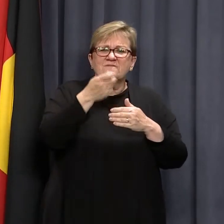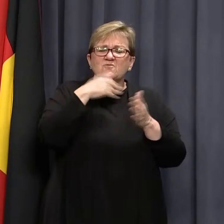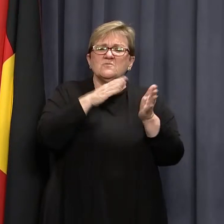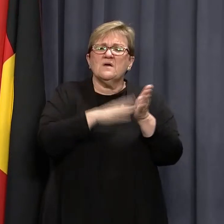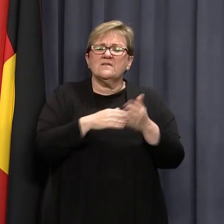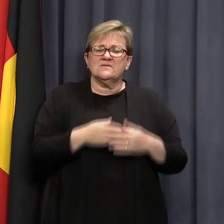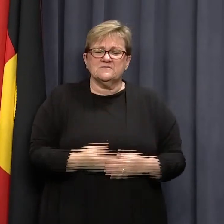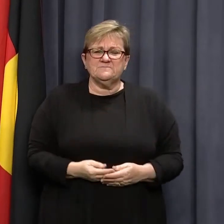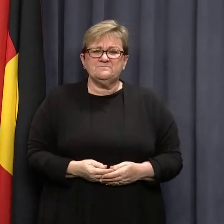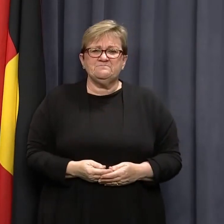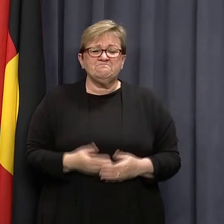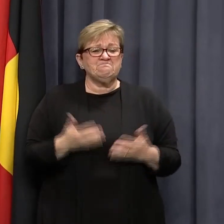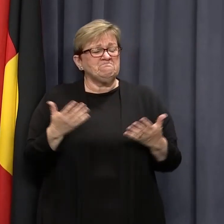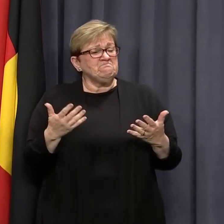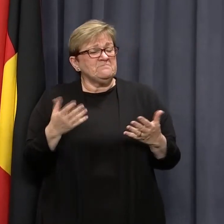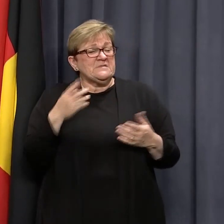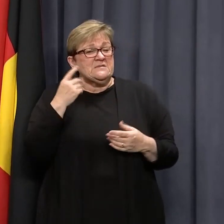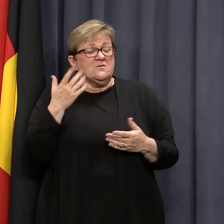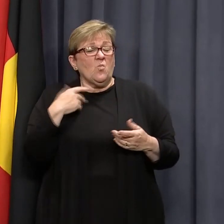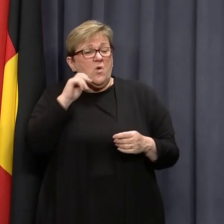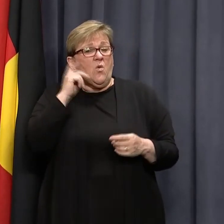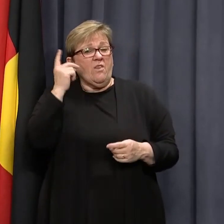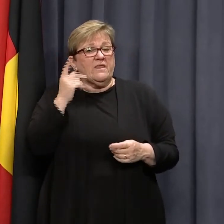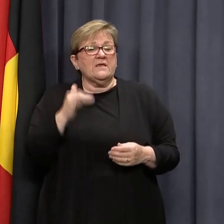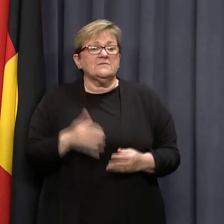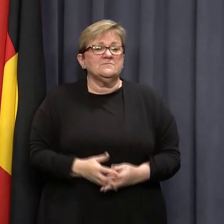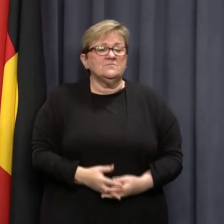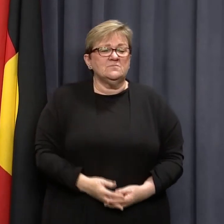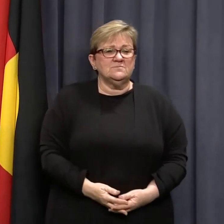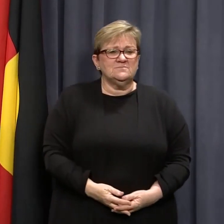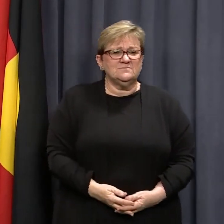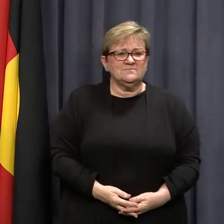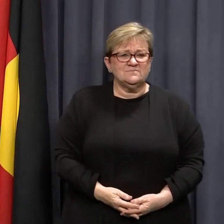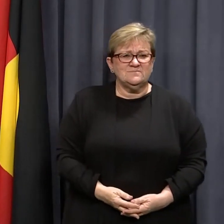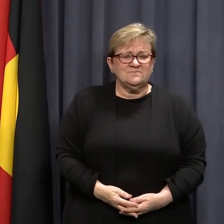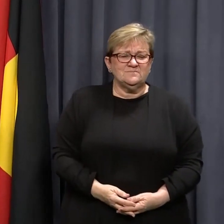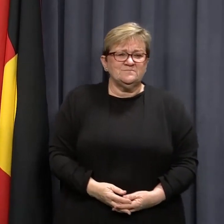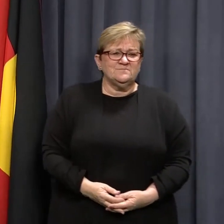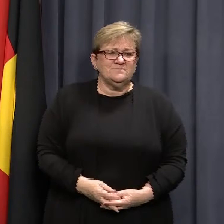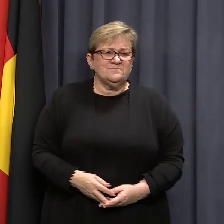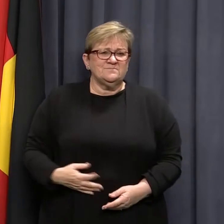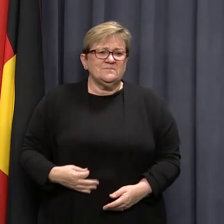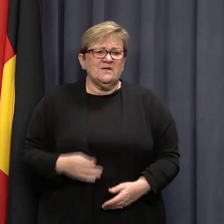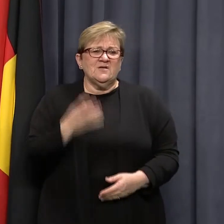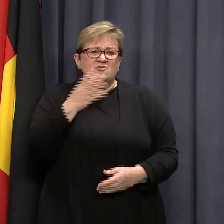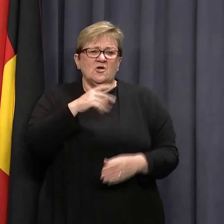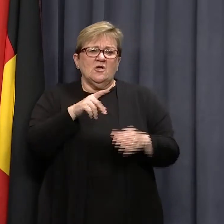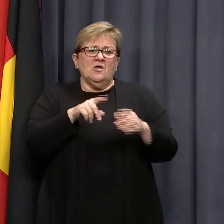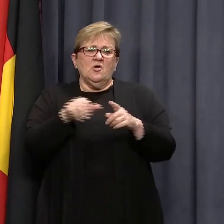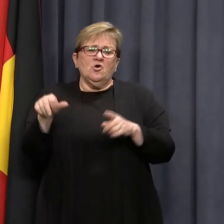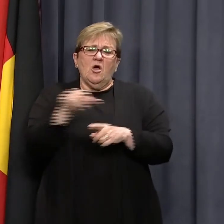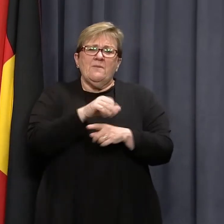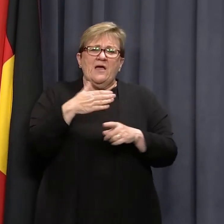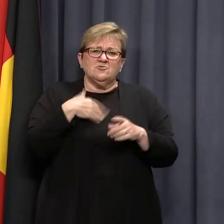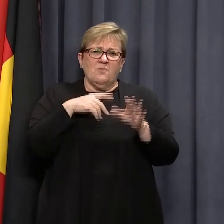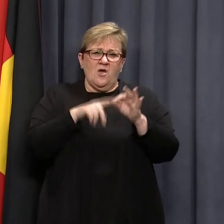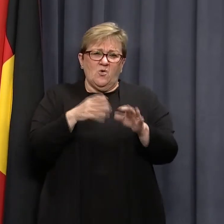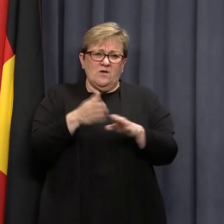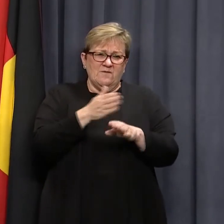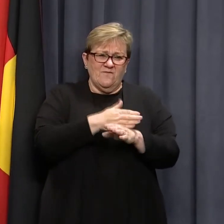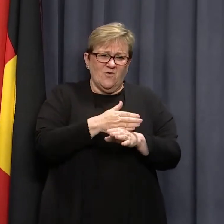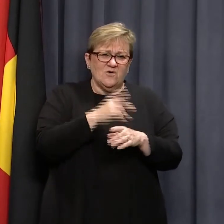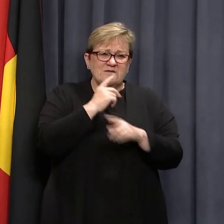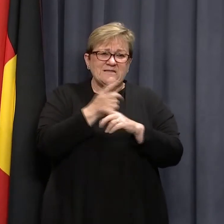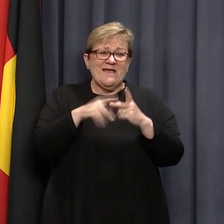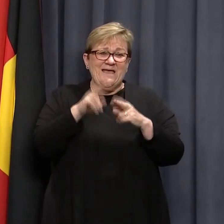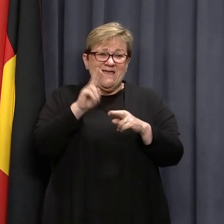months, but obviously it's something we would consider if asked. I just wanted to ask that one, going back to my previous question about, you mentioned